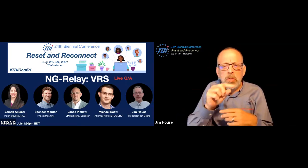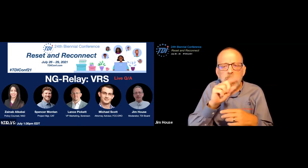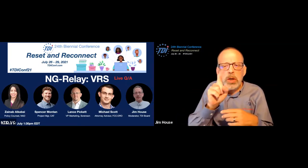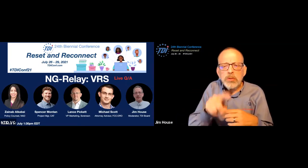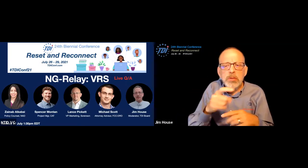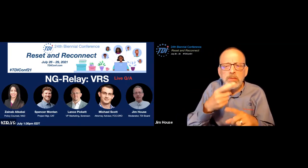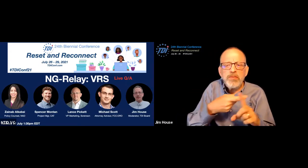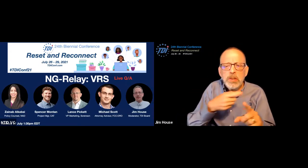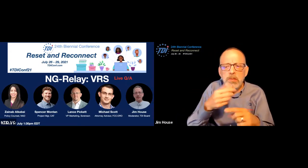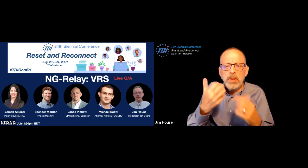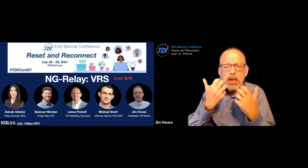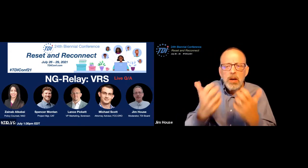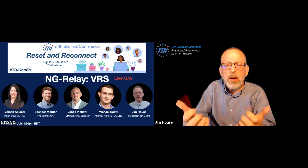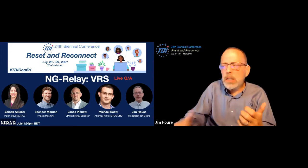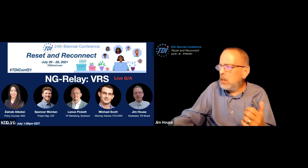Oh,